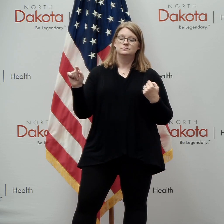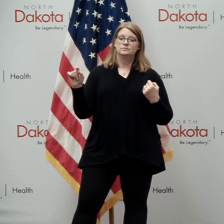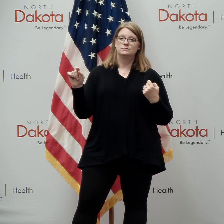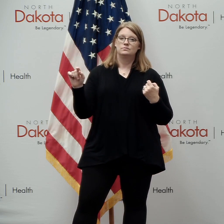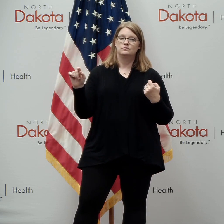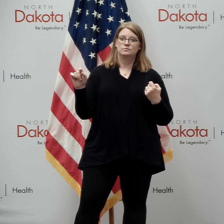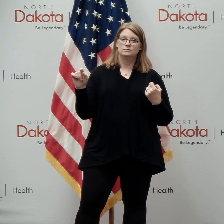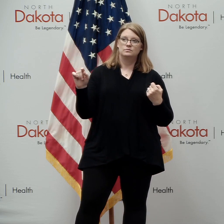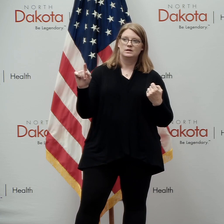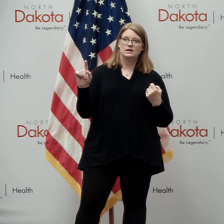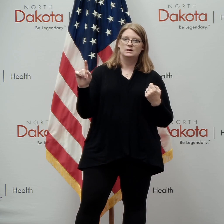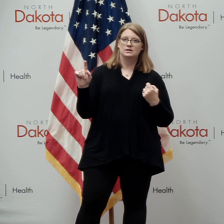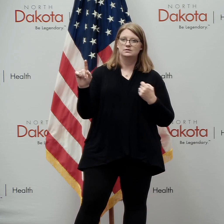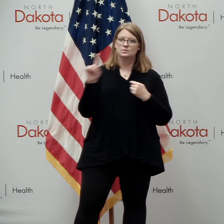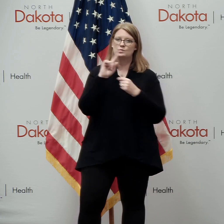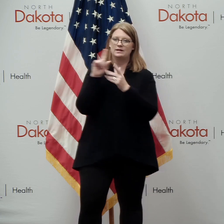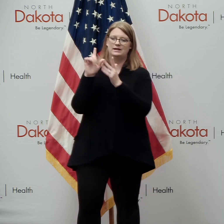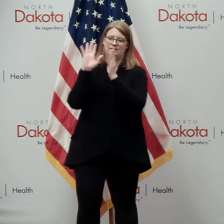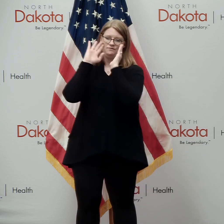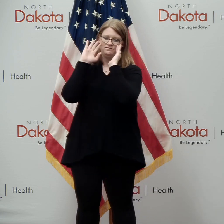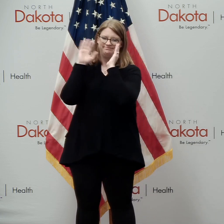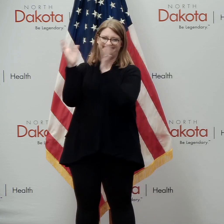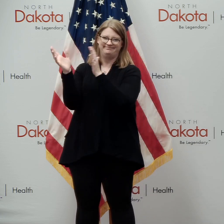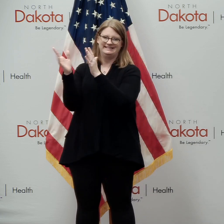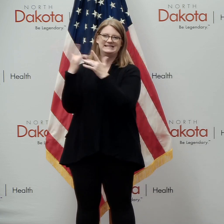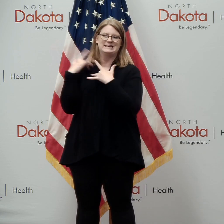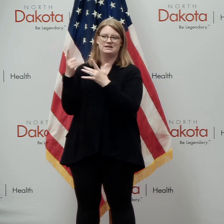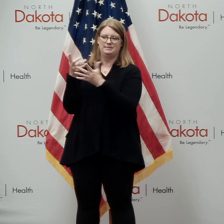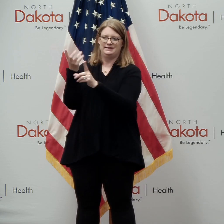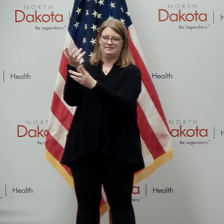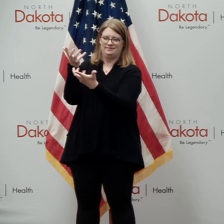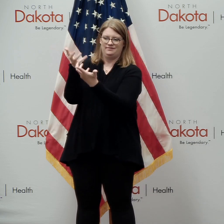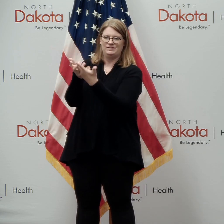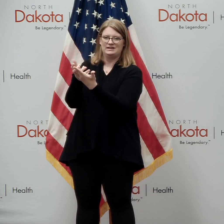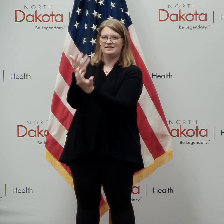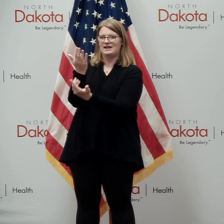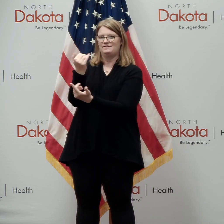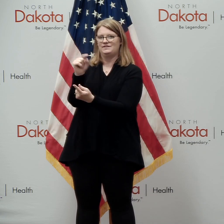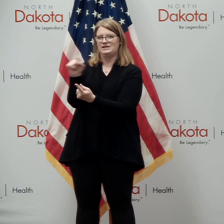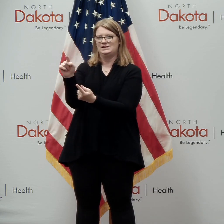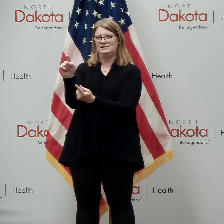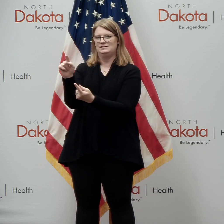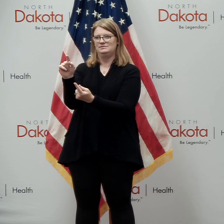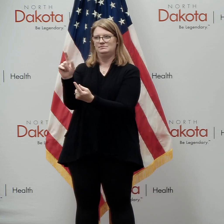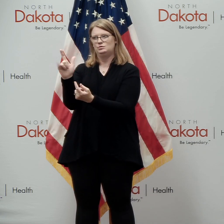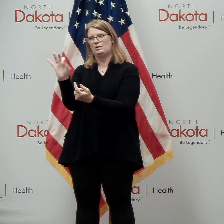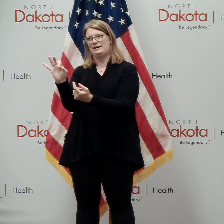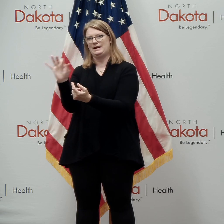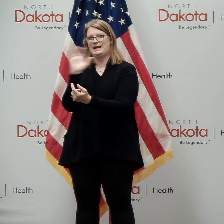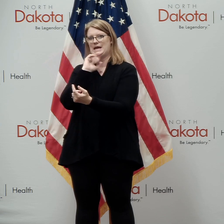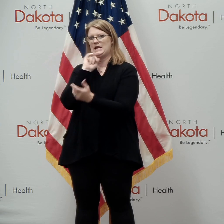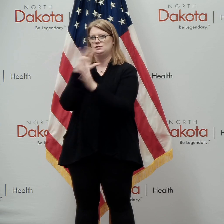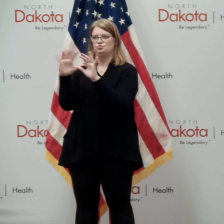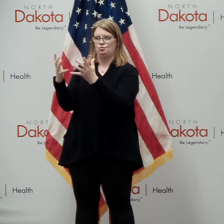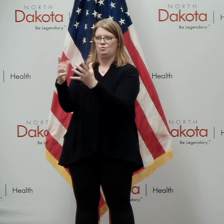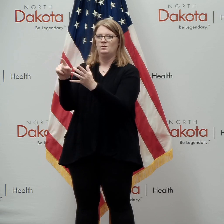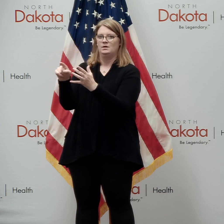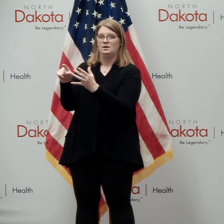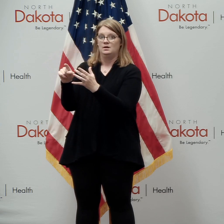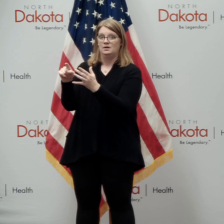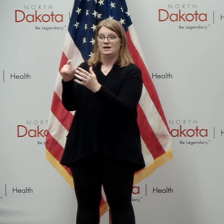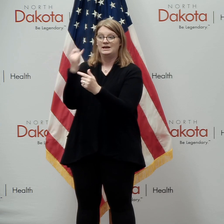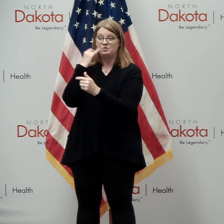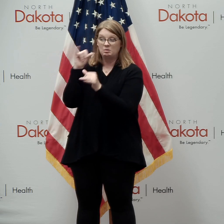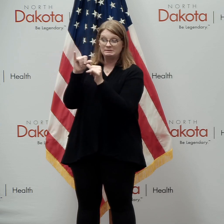much tilted towards that 15 to 29 age group. We want to keep them there. And that's going to require, isolation and good